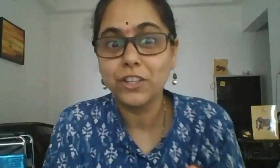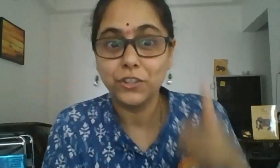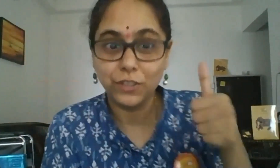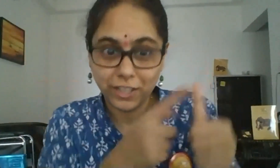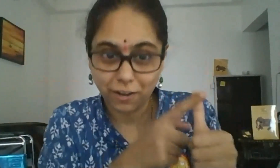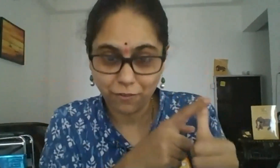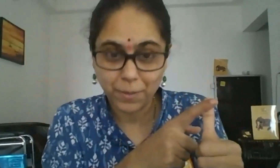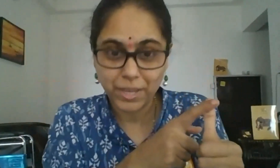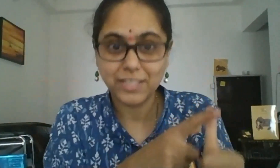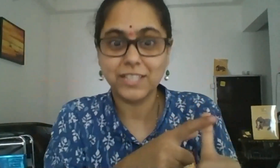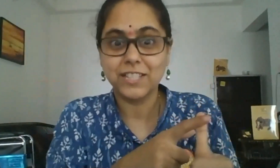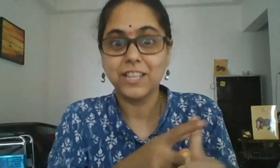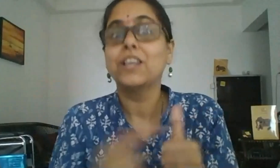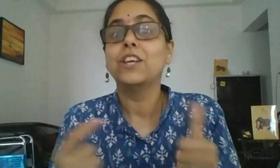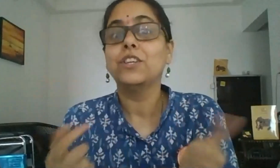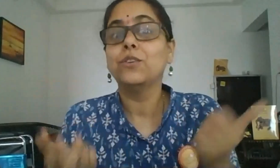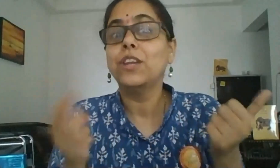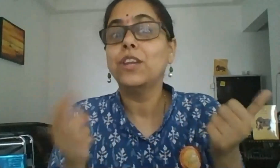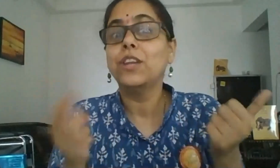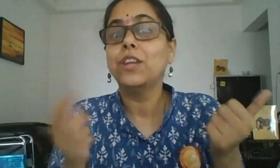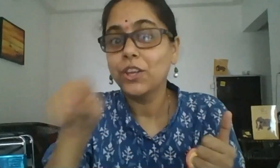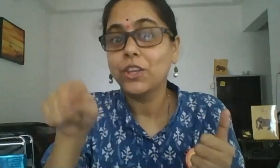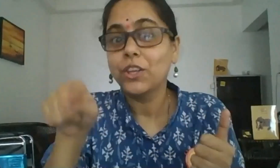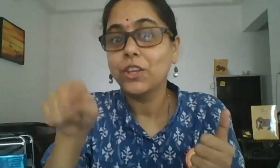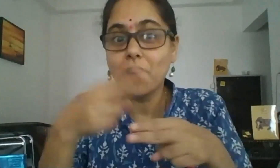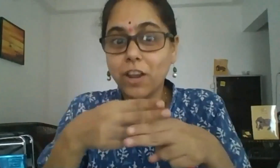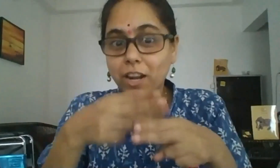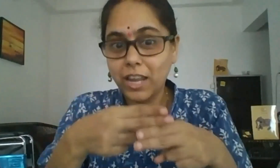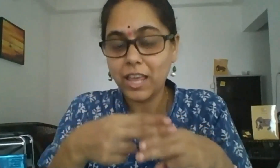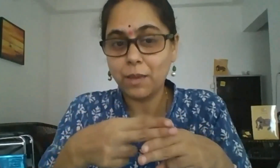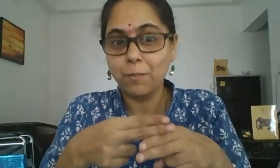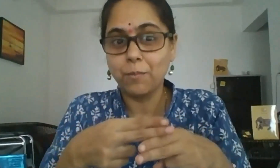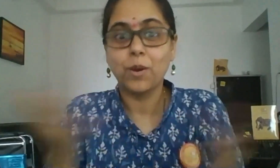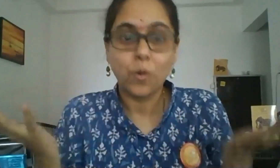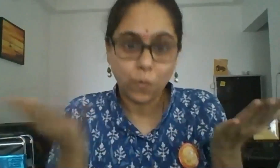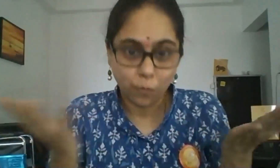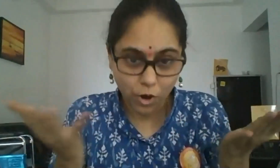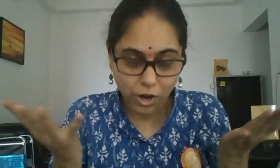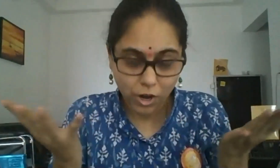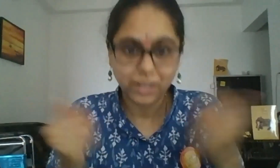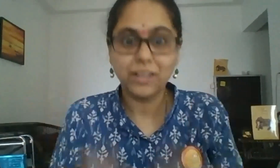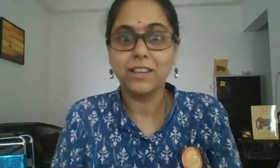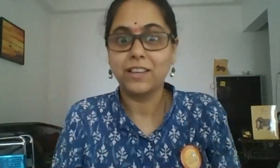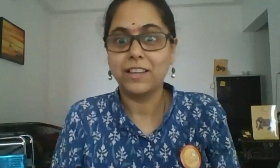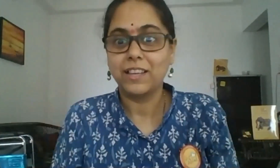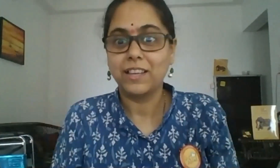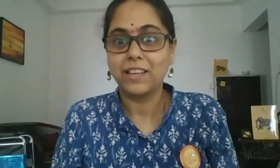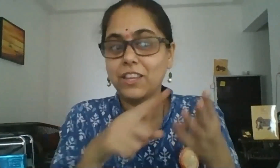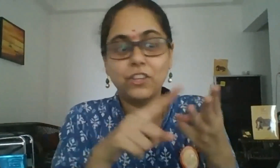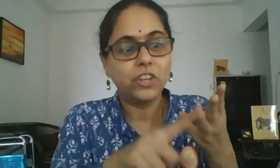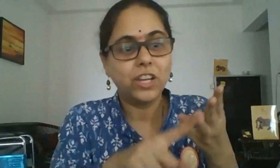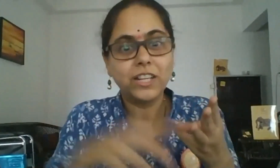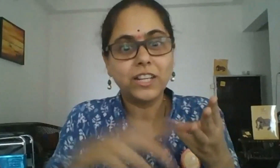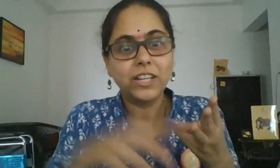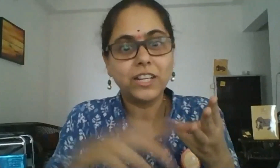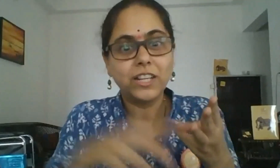learned alphabets. You learned your name. What? You learned